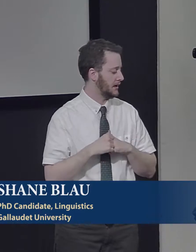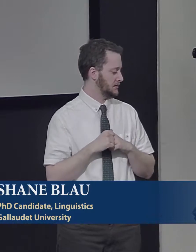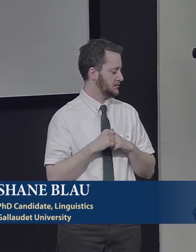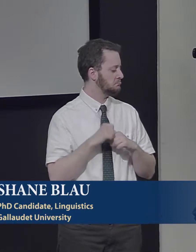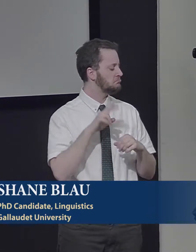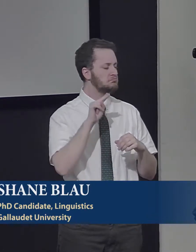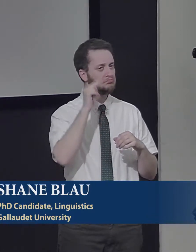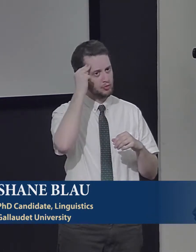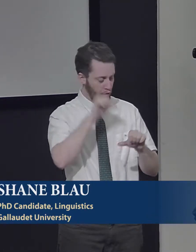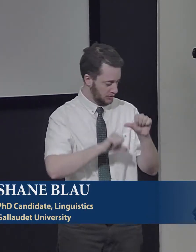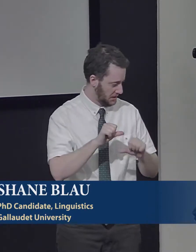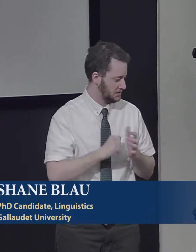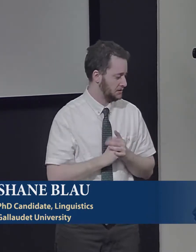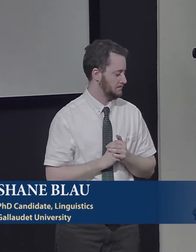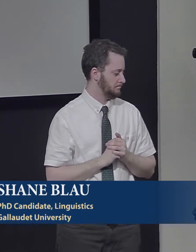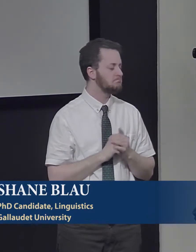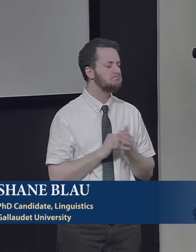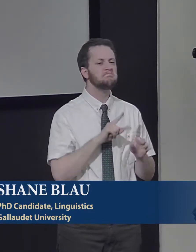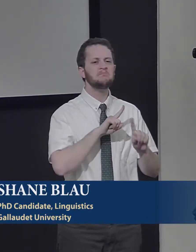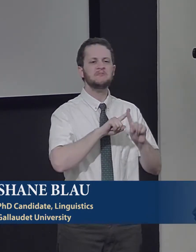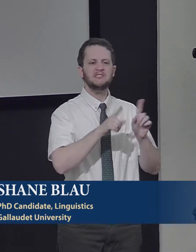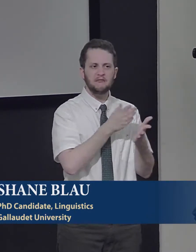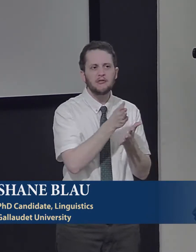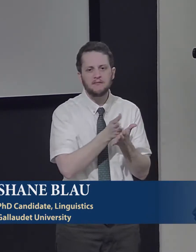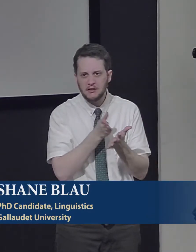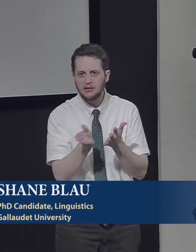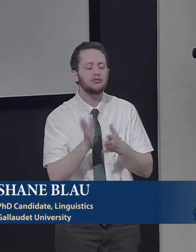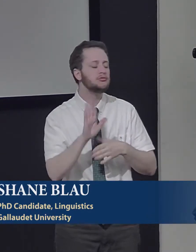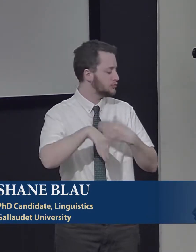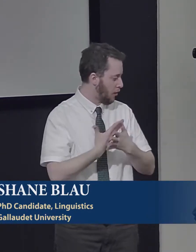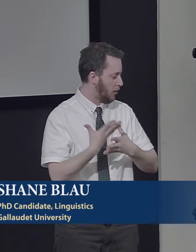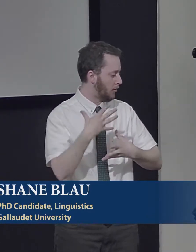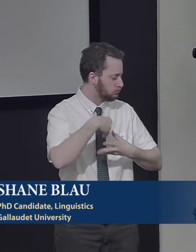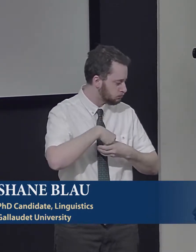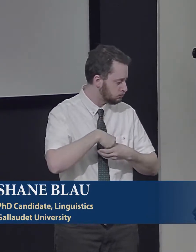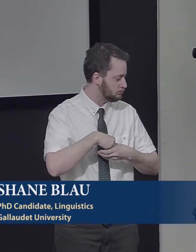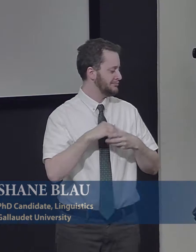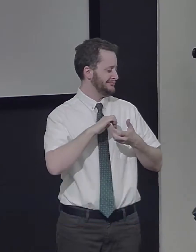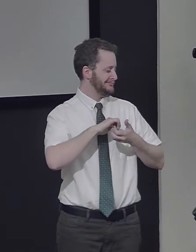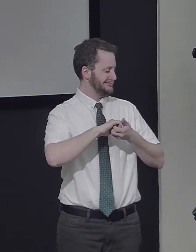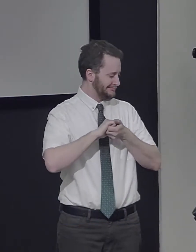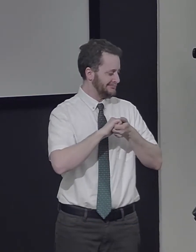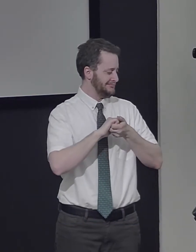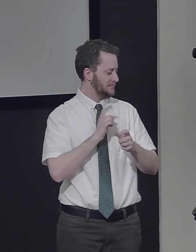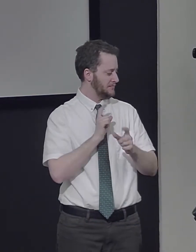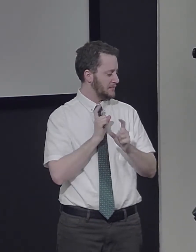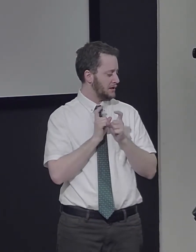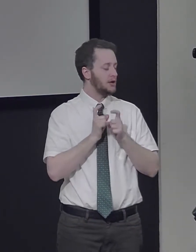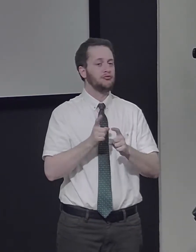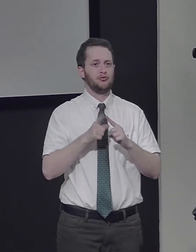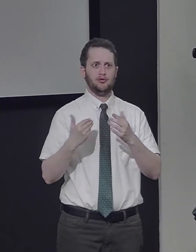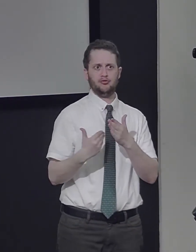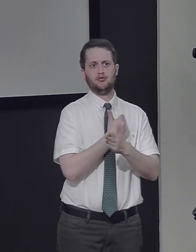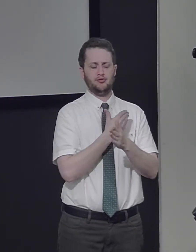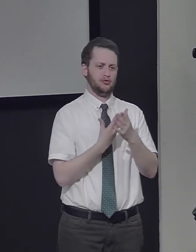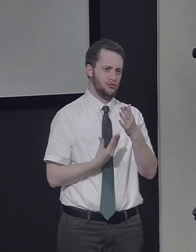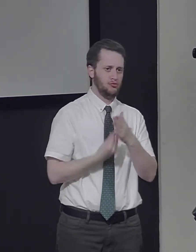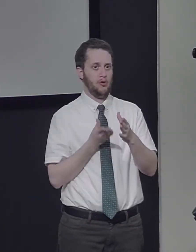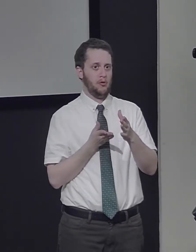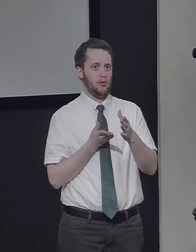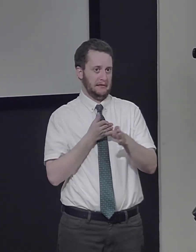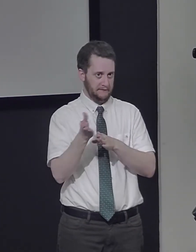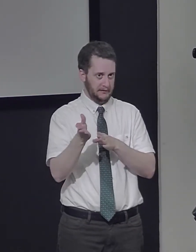education, cognitive sciences, and neuroscience. These different fields and all of the interdisciplinary